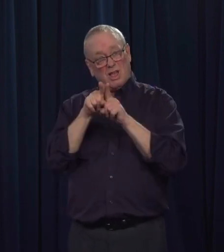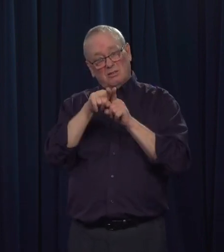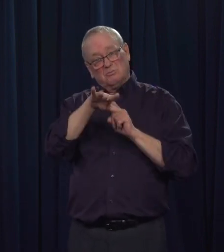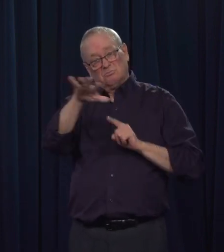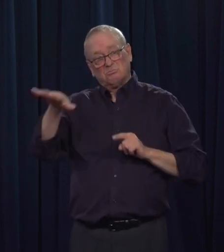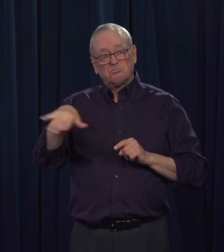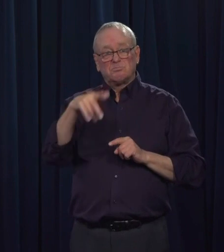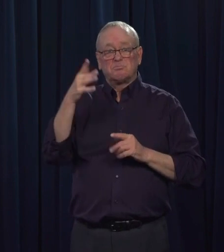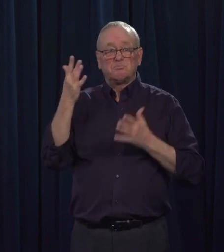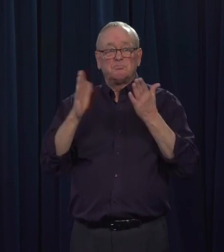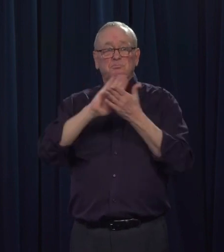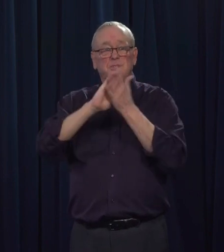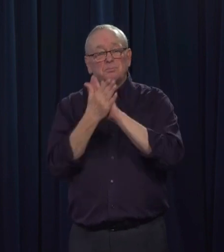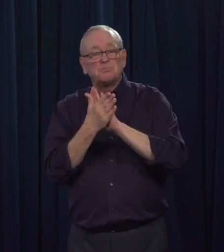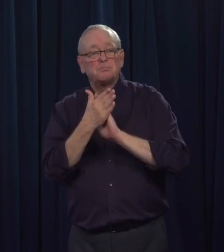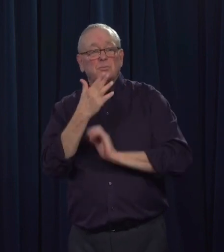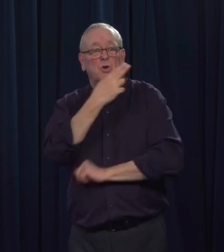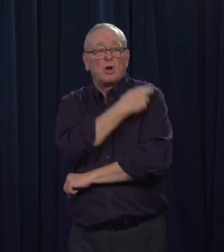stay in shelters any longer?